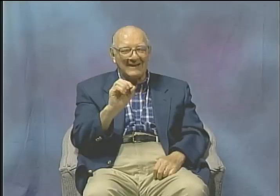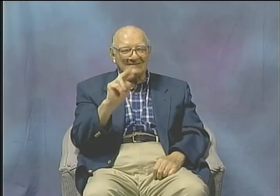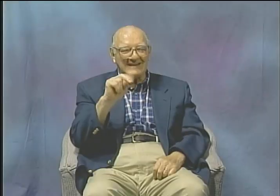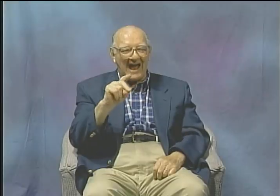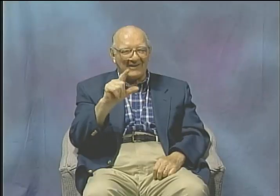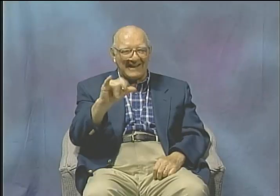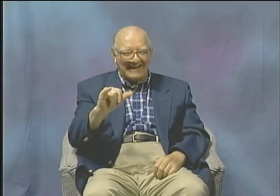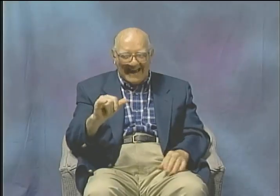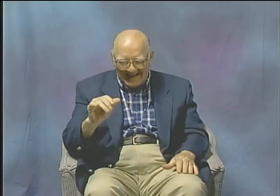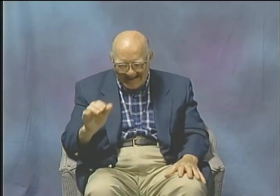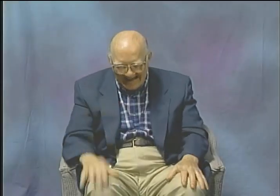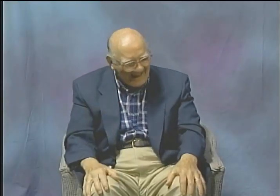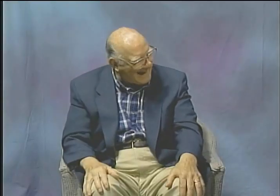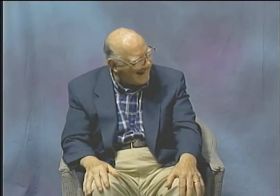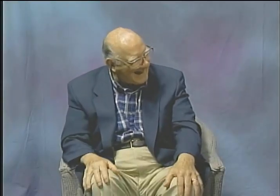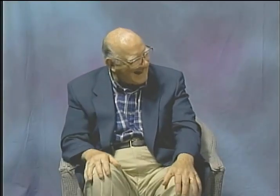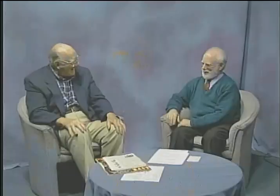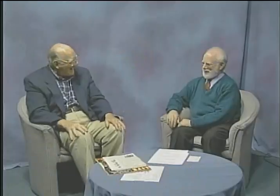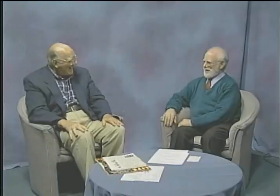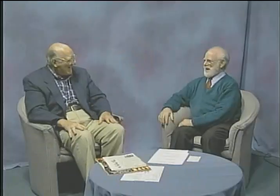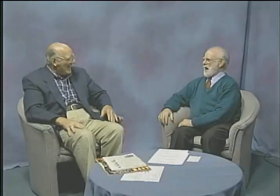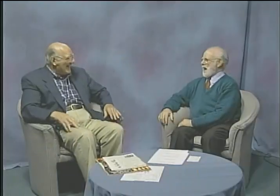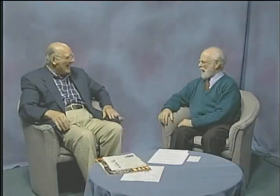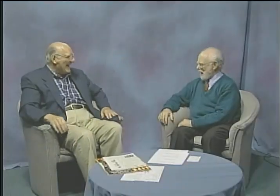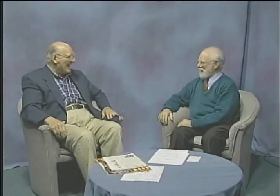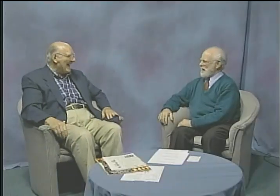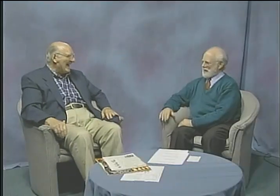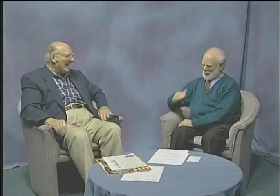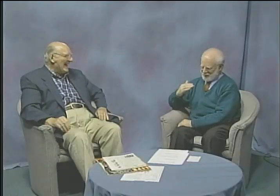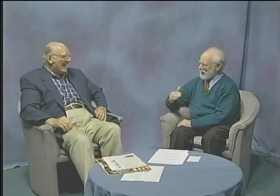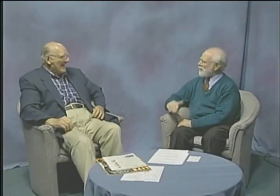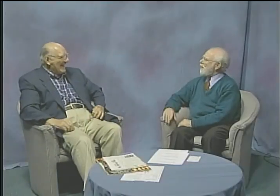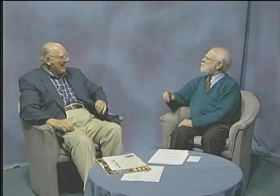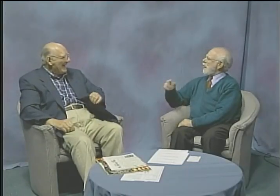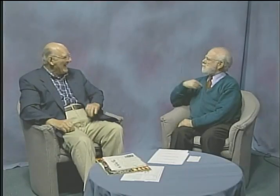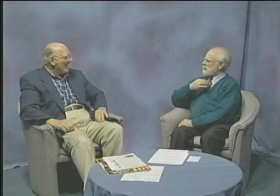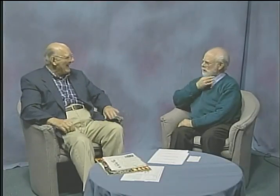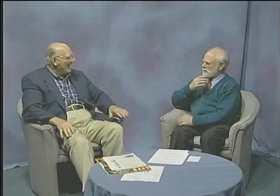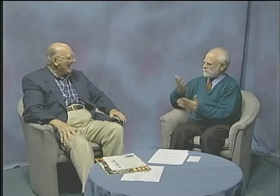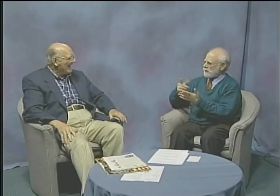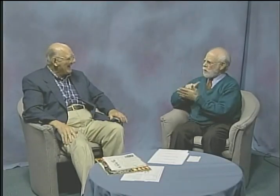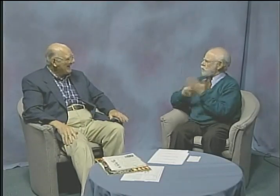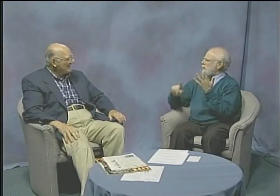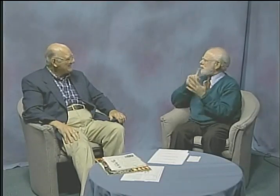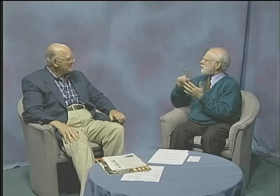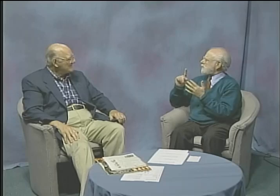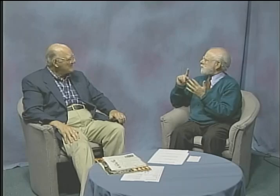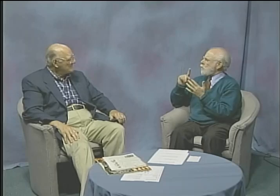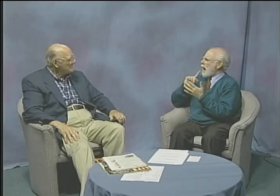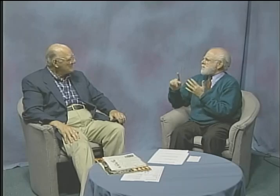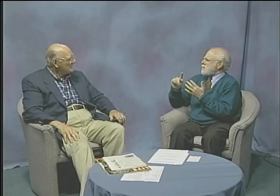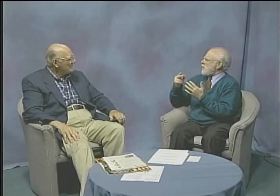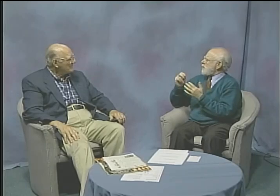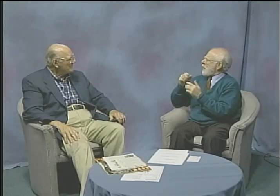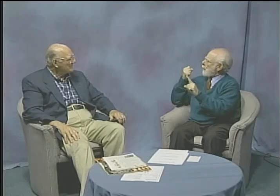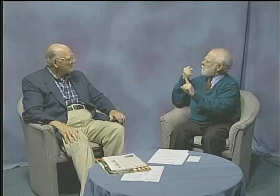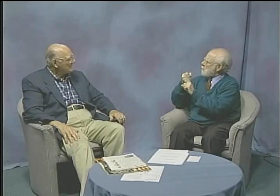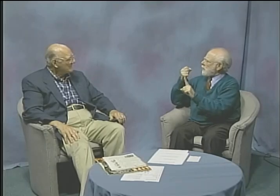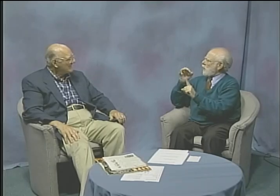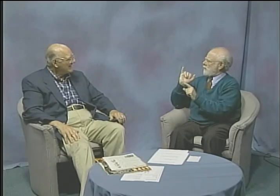soundly. I'm curious. What was the impact